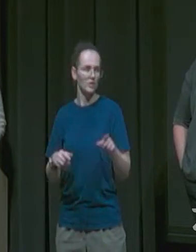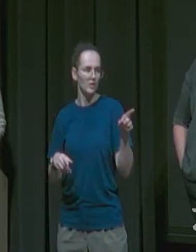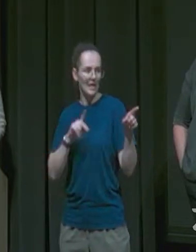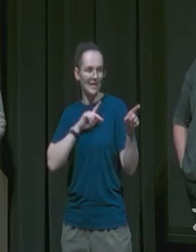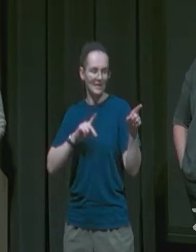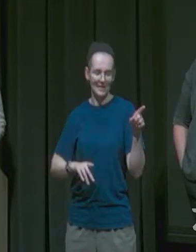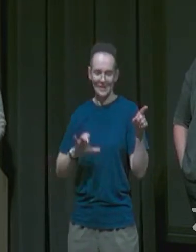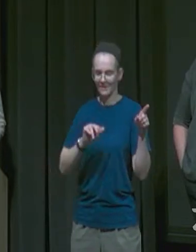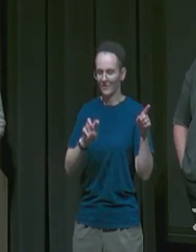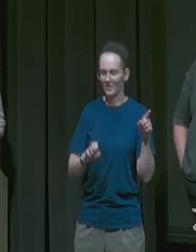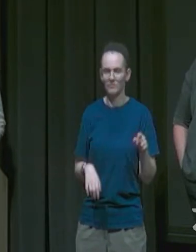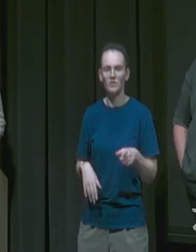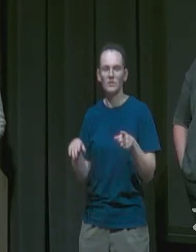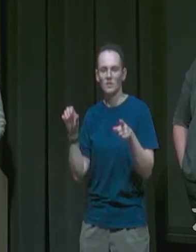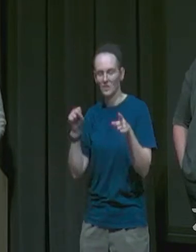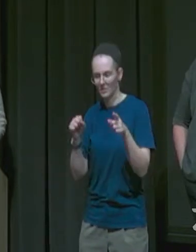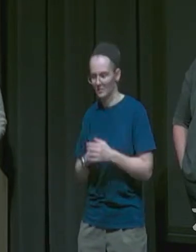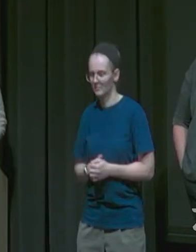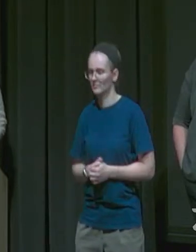Yeah.